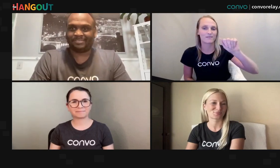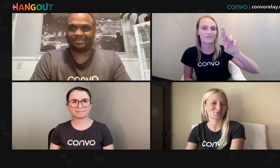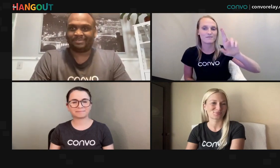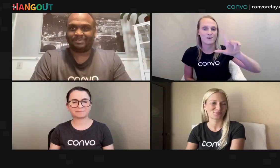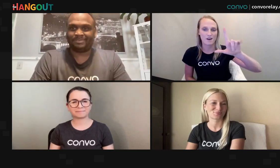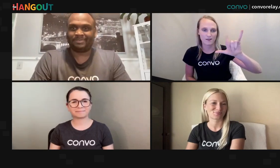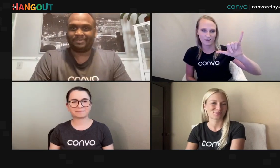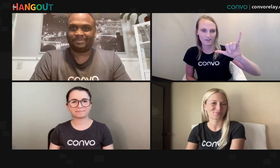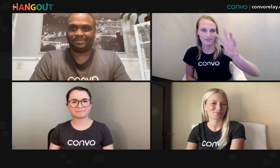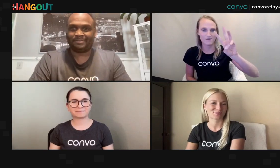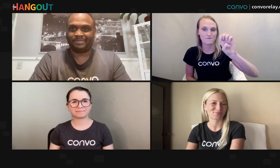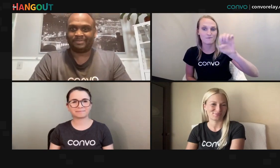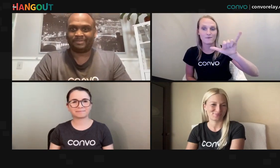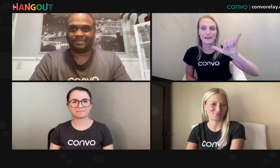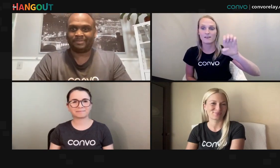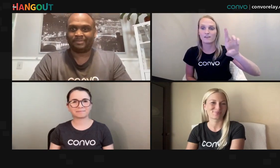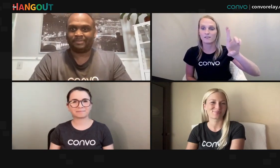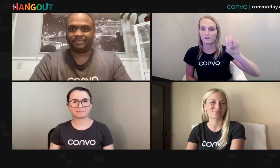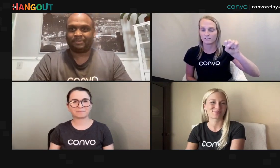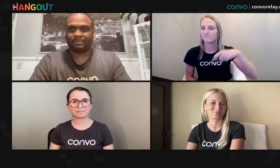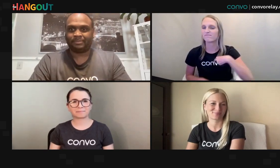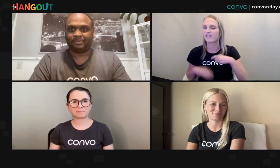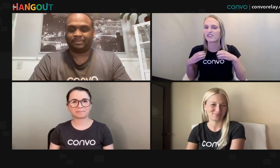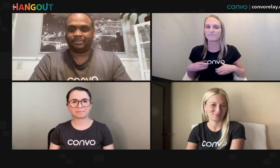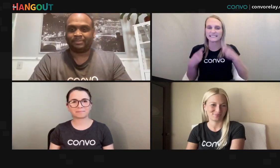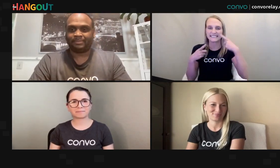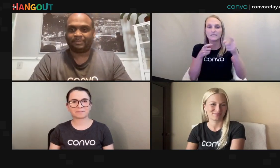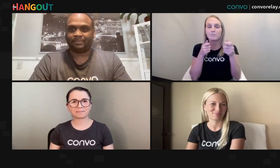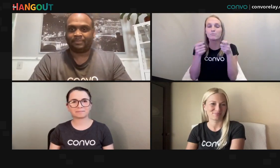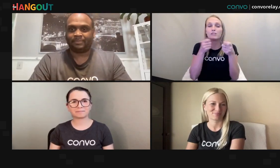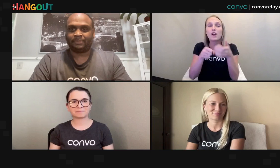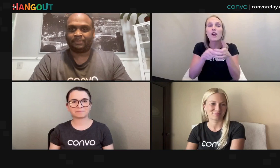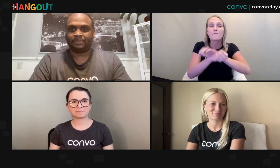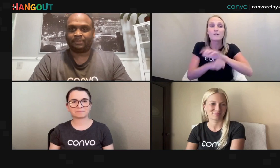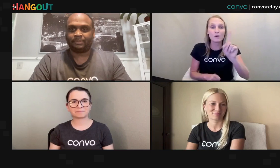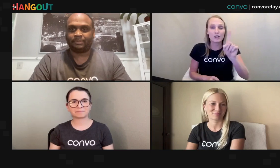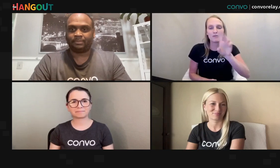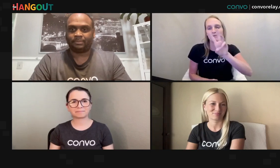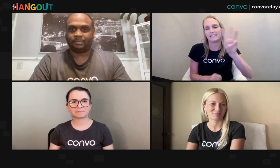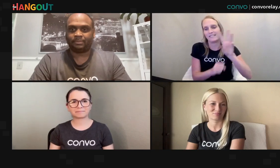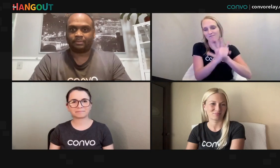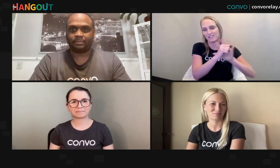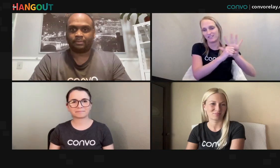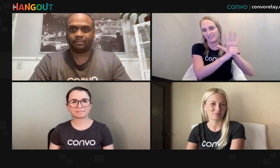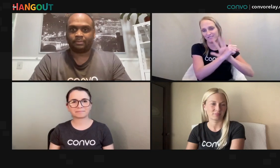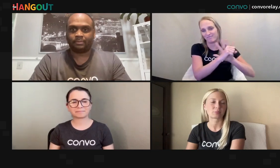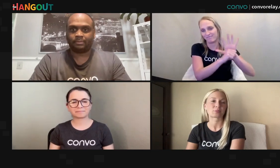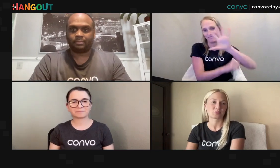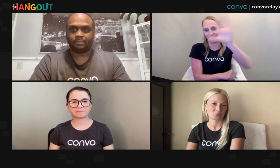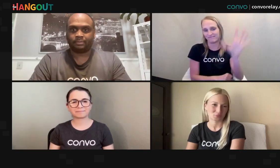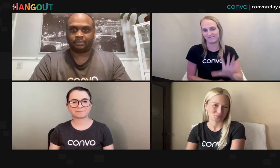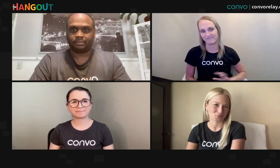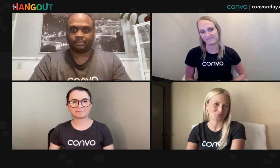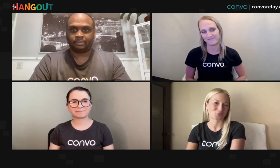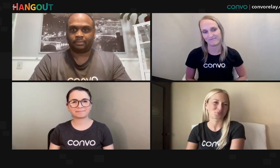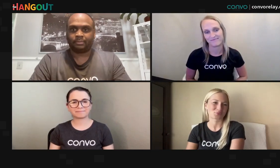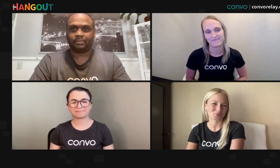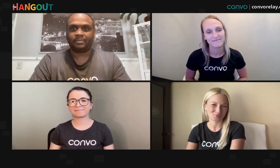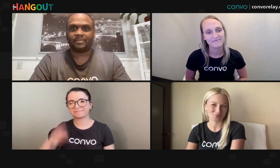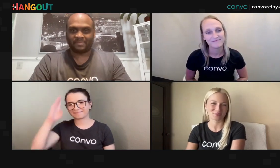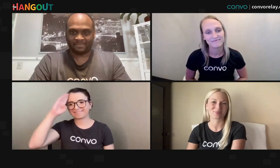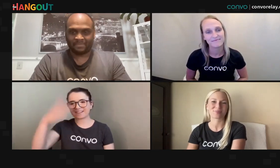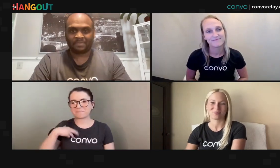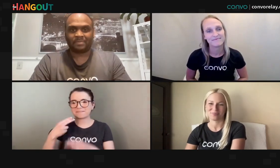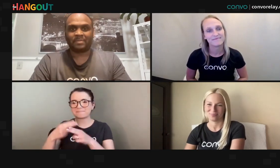with you, Carly. Hi, I'm Carly Weyers. I'm Customer Success Manager in the Western